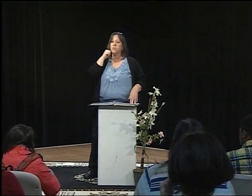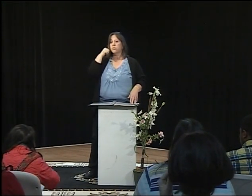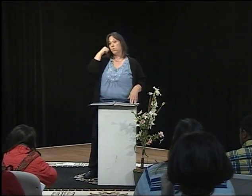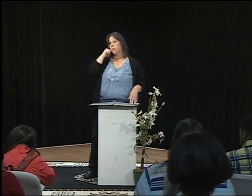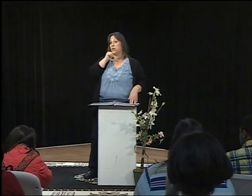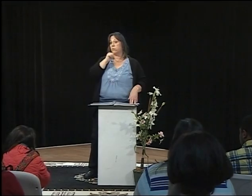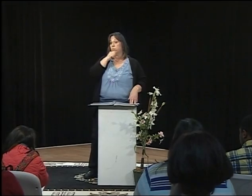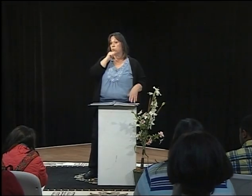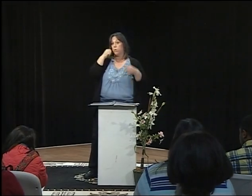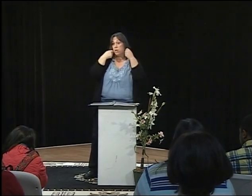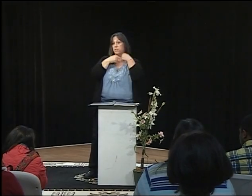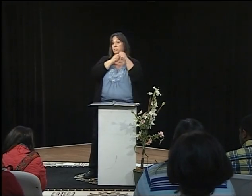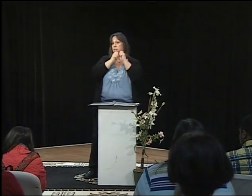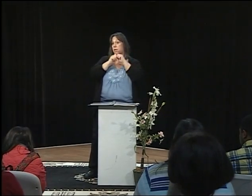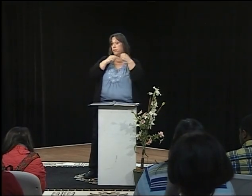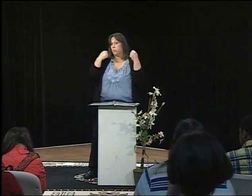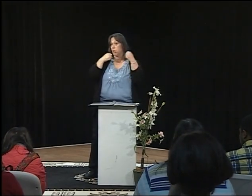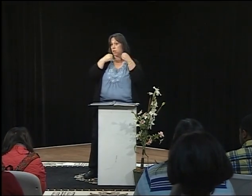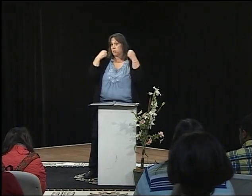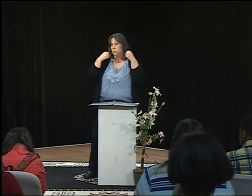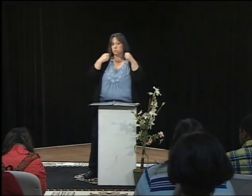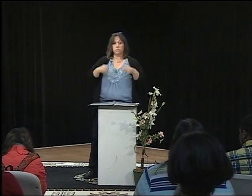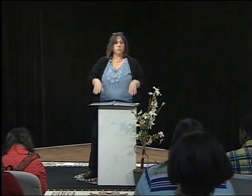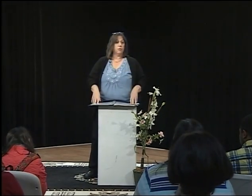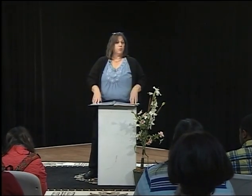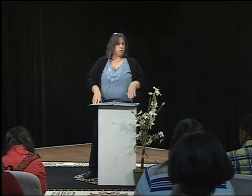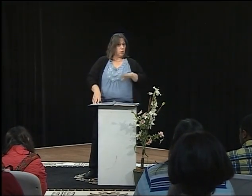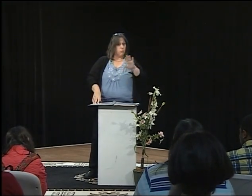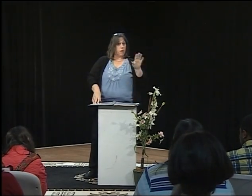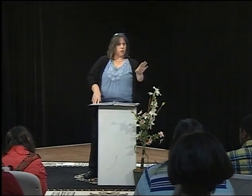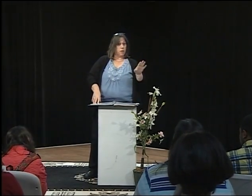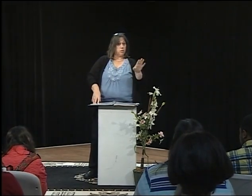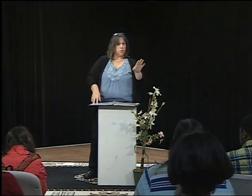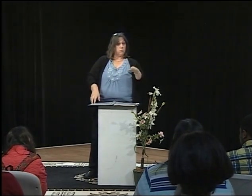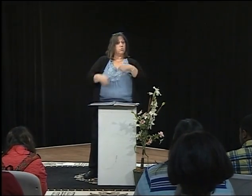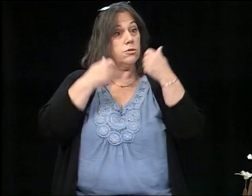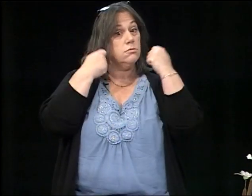women always wore bonnets. They tied their bonnets. We're talking back in the 1800s, so.